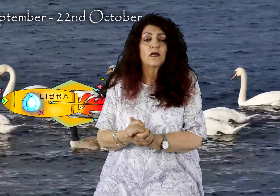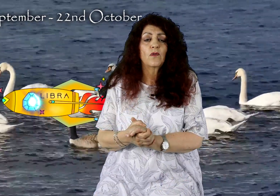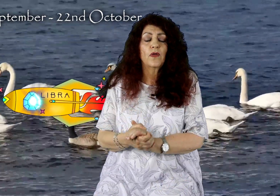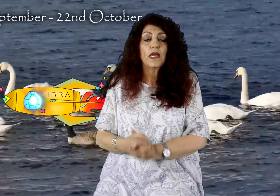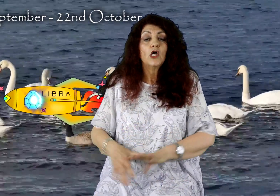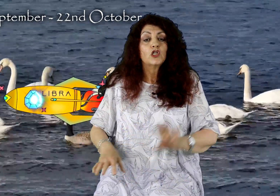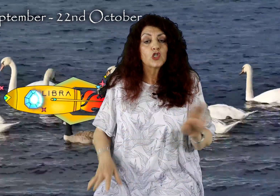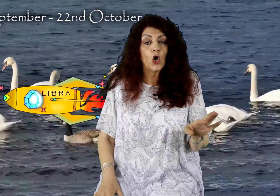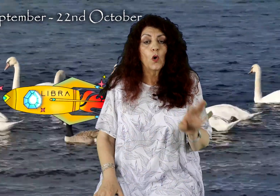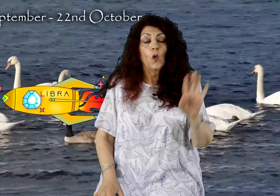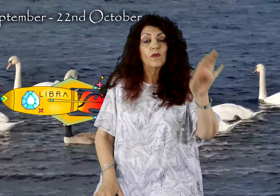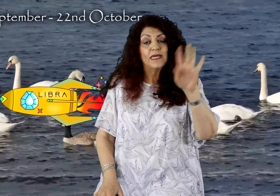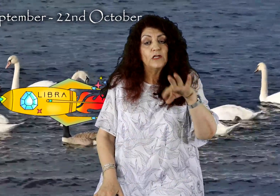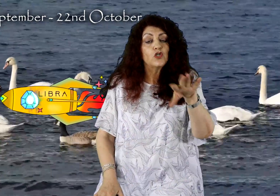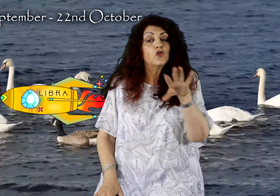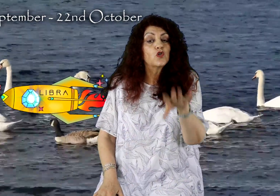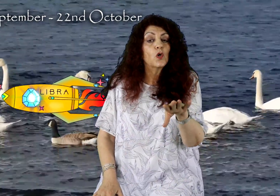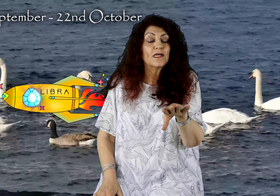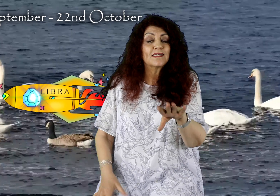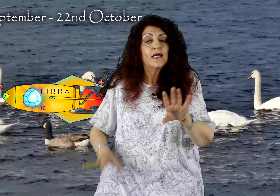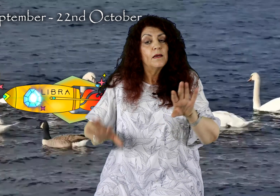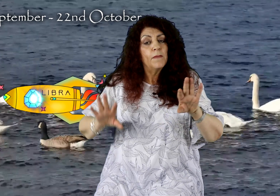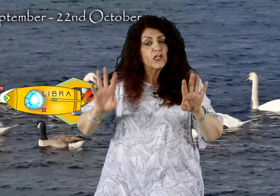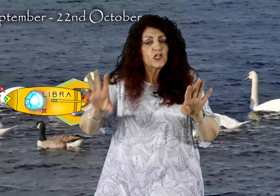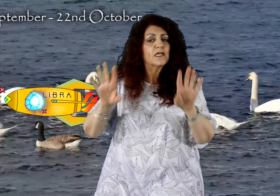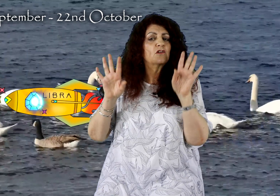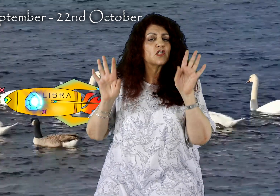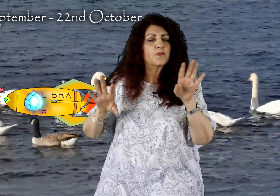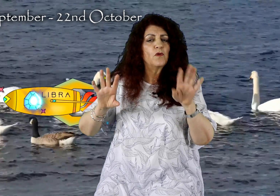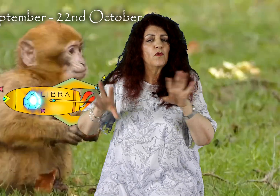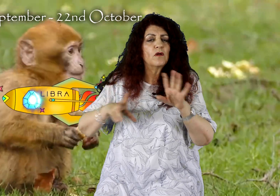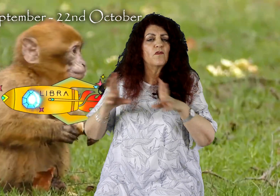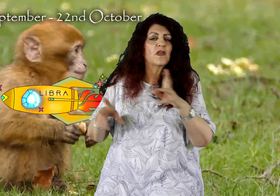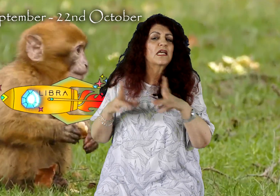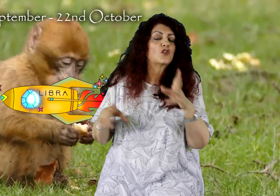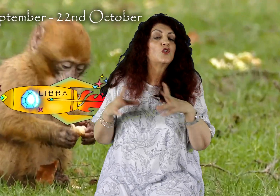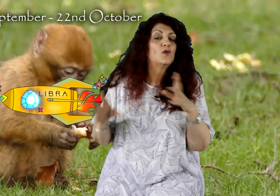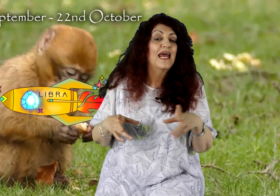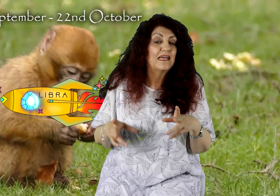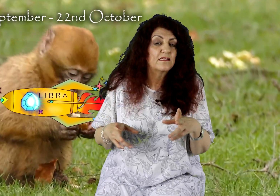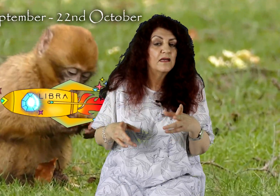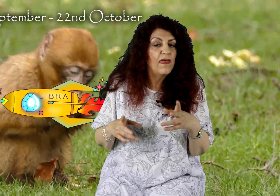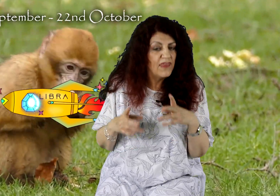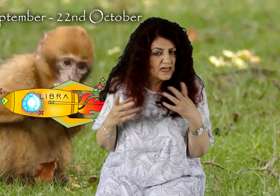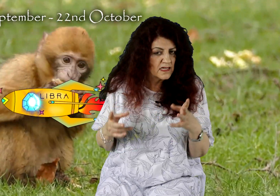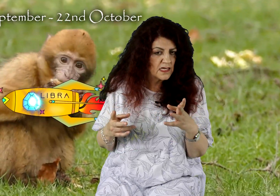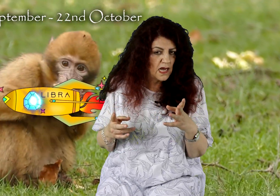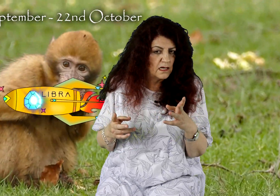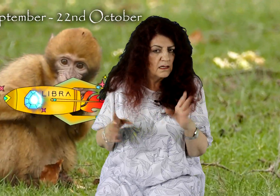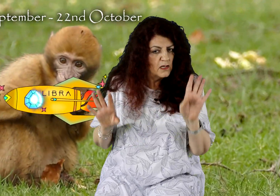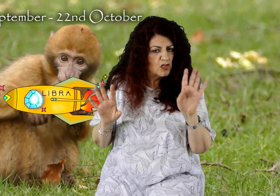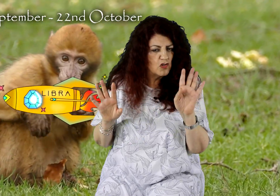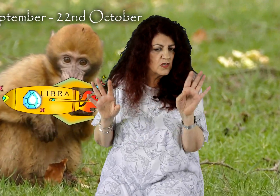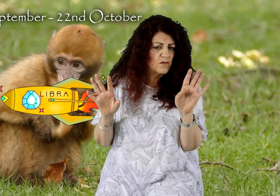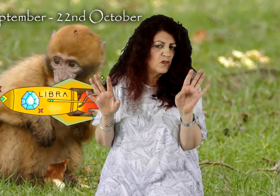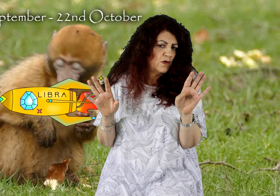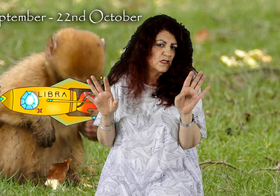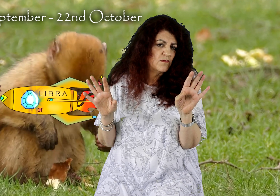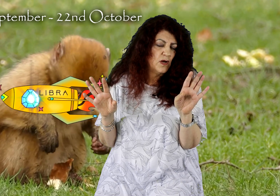your thing. So with each new choice, imagine it'll just be real for the next 2 days and then decide. Choosing for the rest of your life